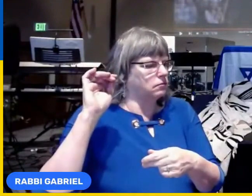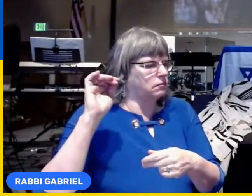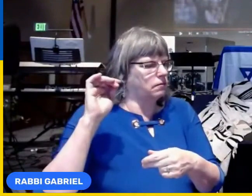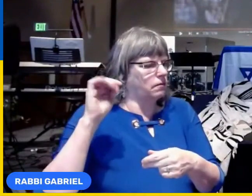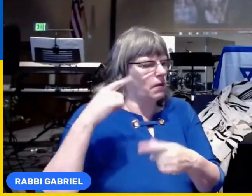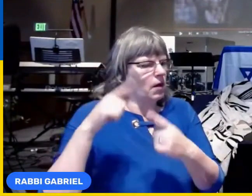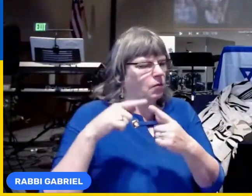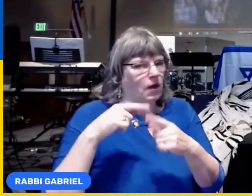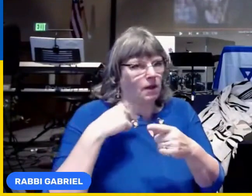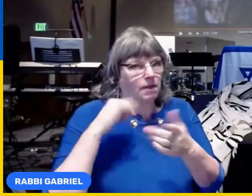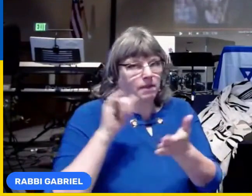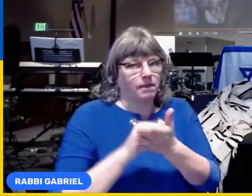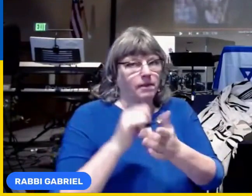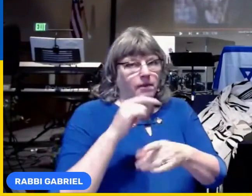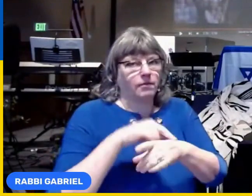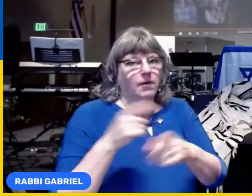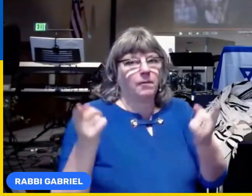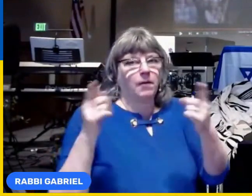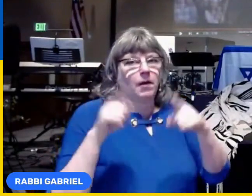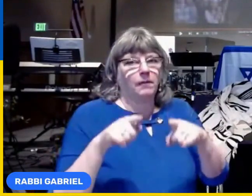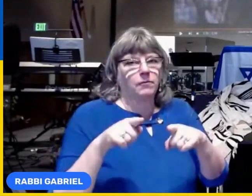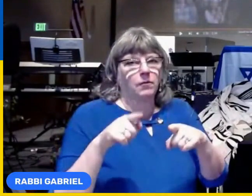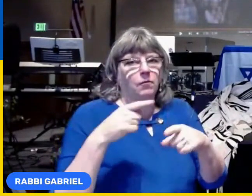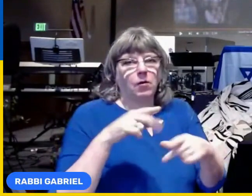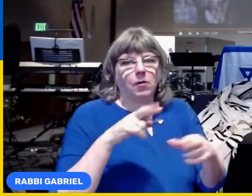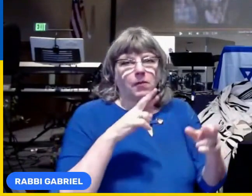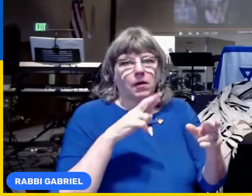And when that time comes in the end, we'll be able